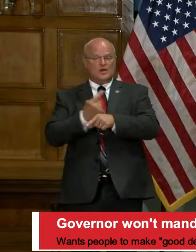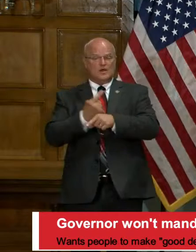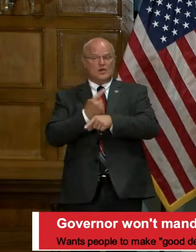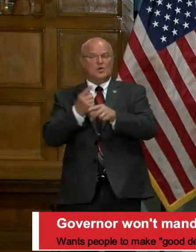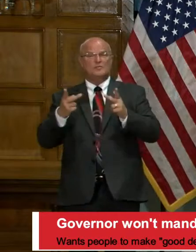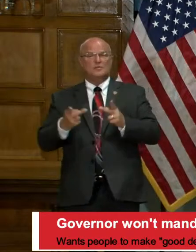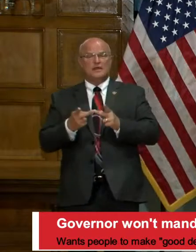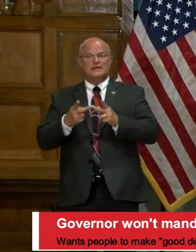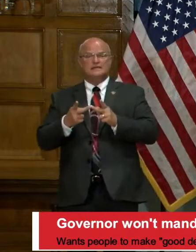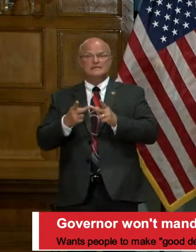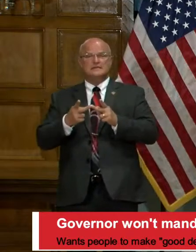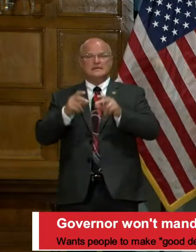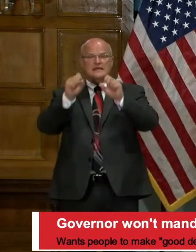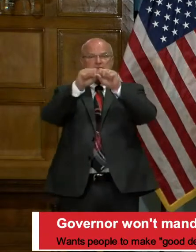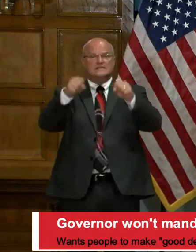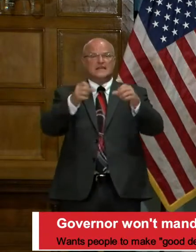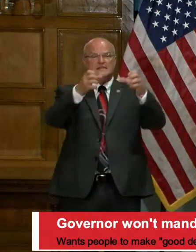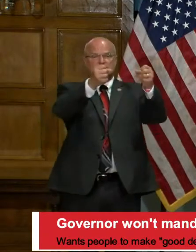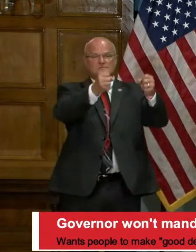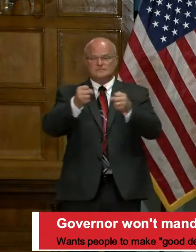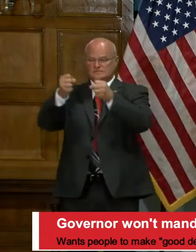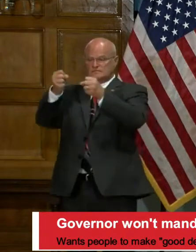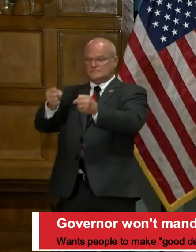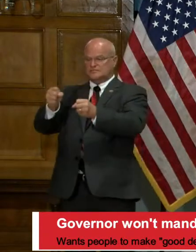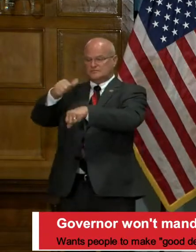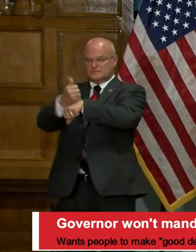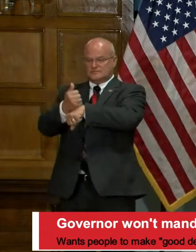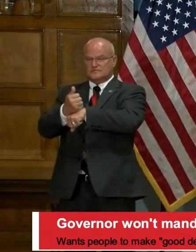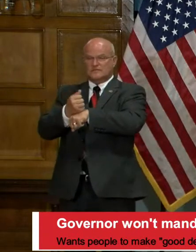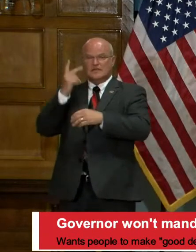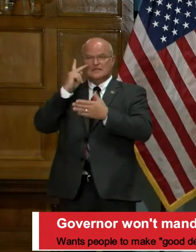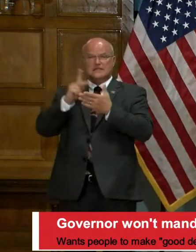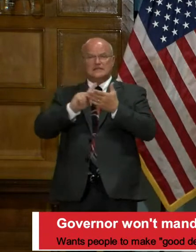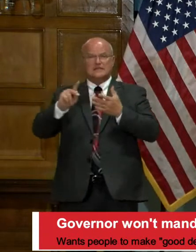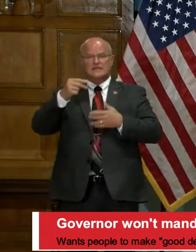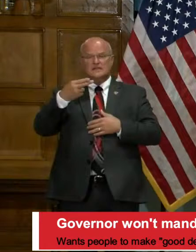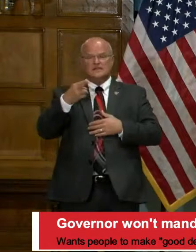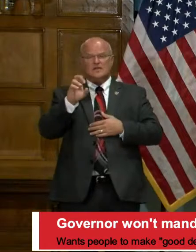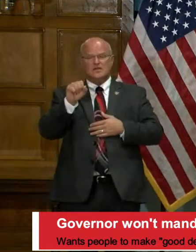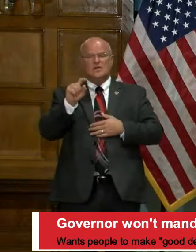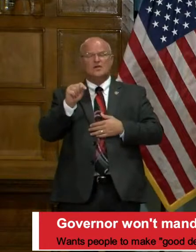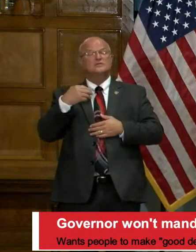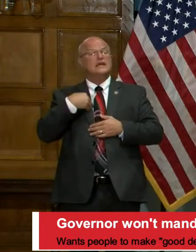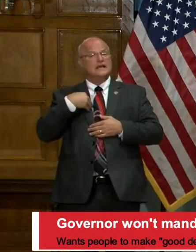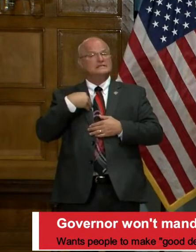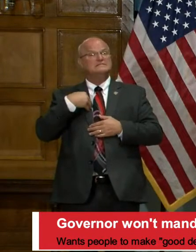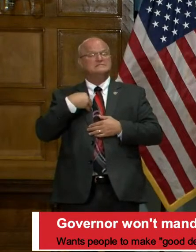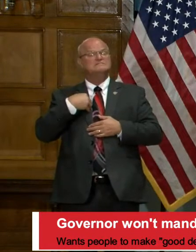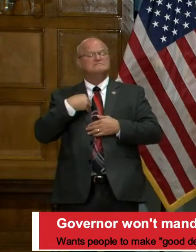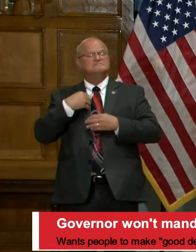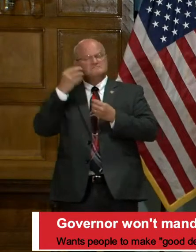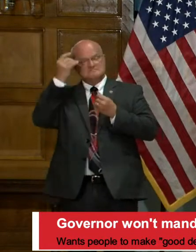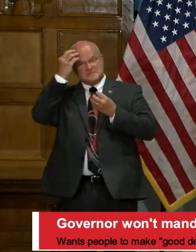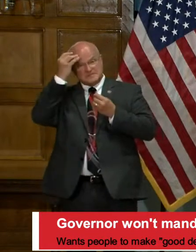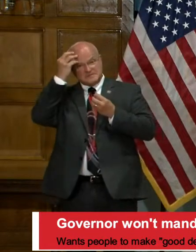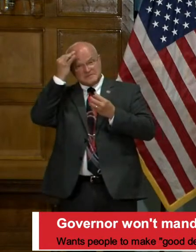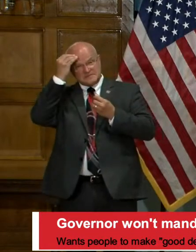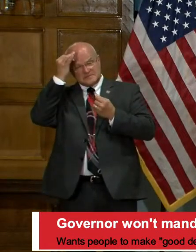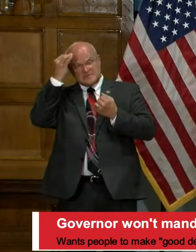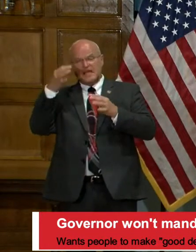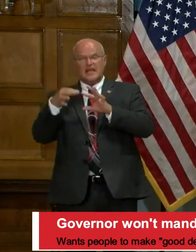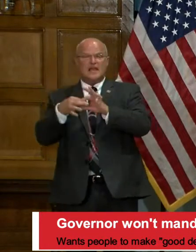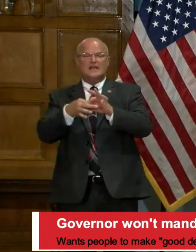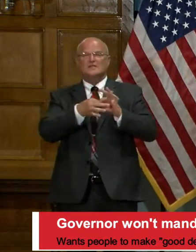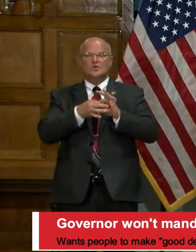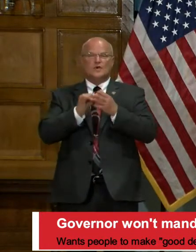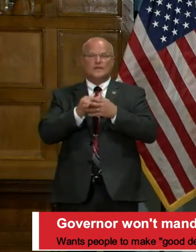appropriate place for that statute to be. Secretary Hurst has the lead in that, and she is